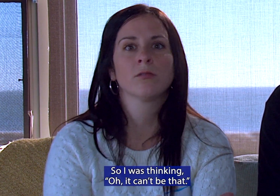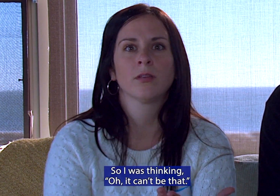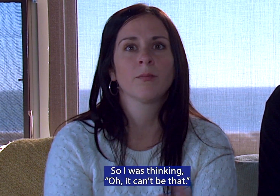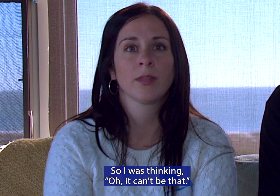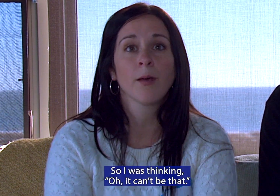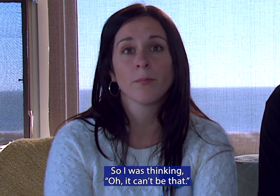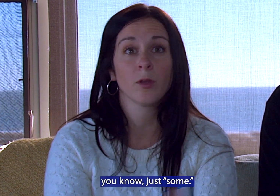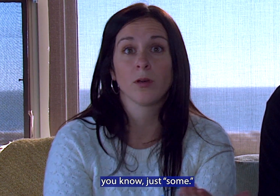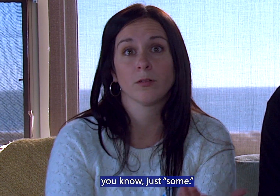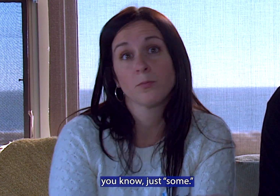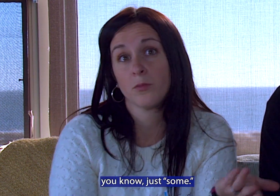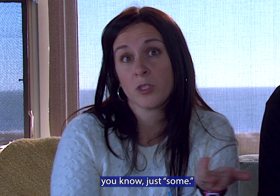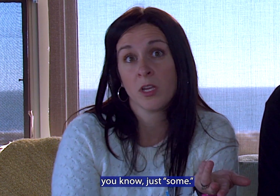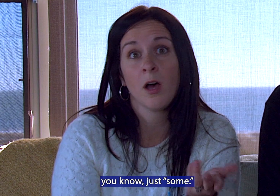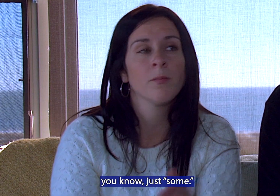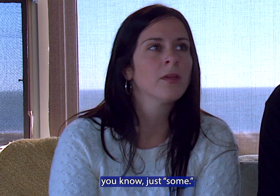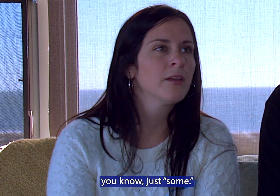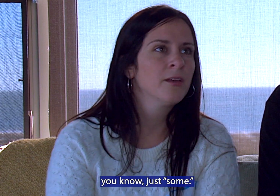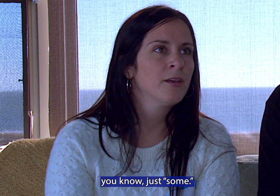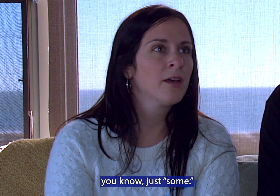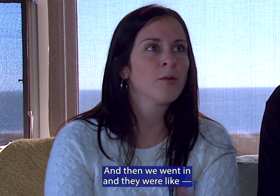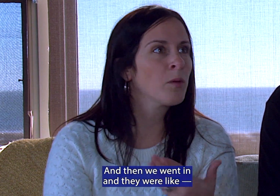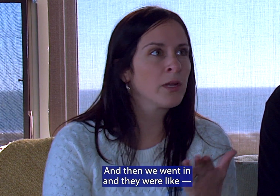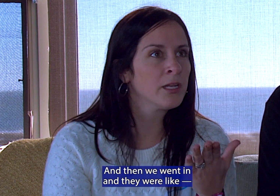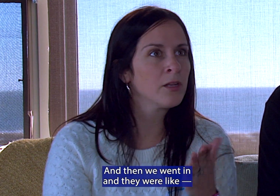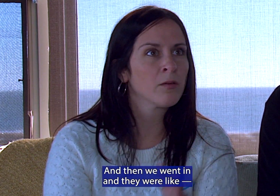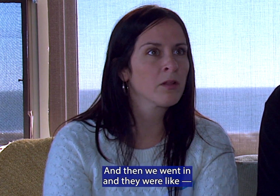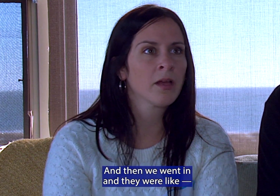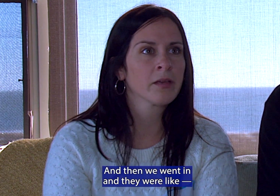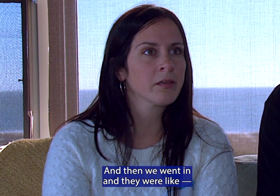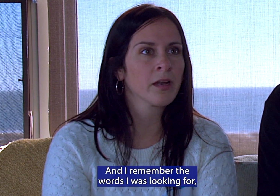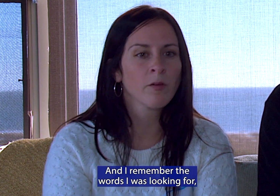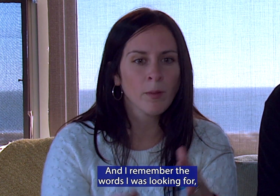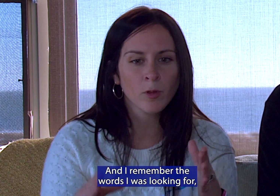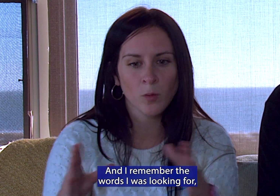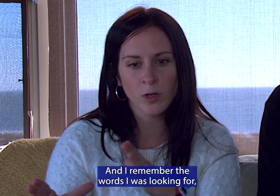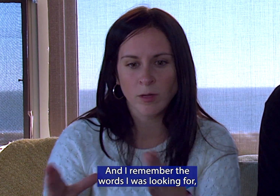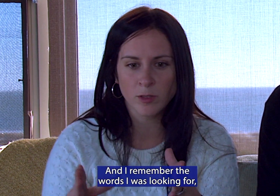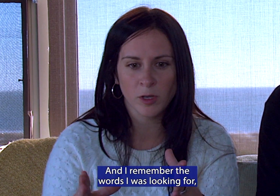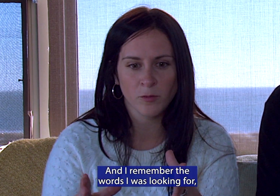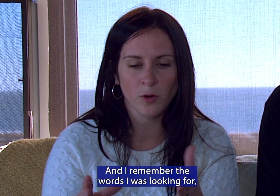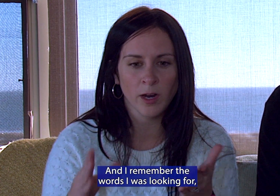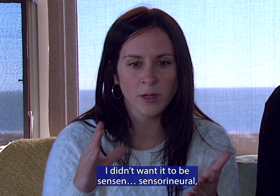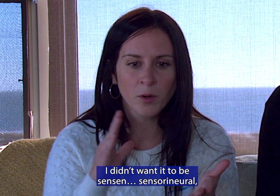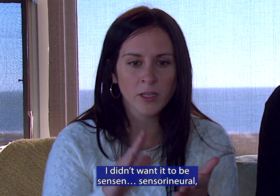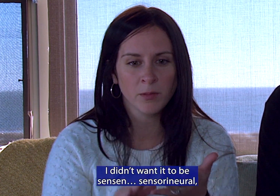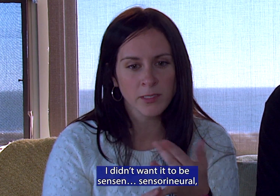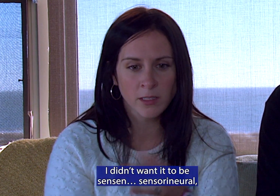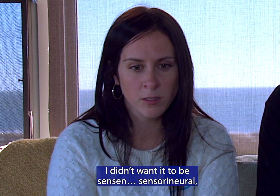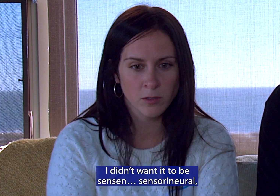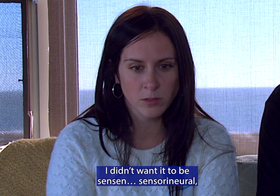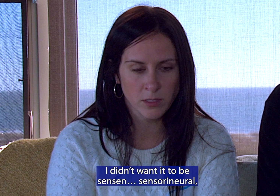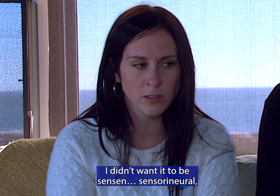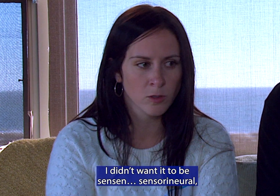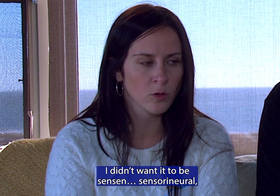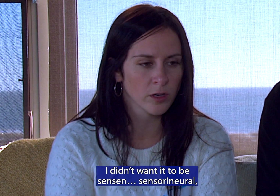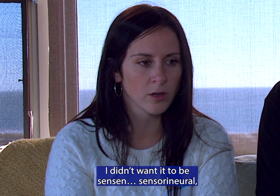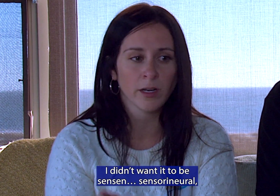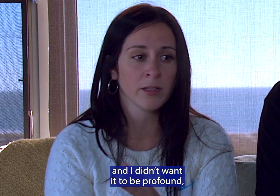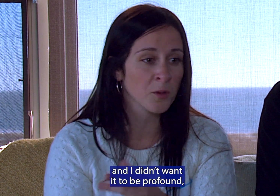can't be that, just some. And then we went in and they were like, and I remember the words I was looking for. I didn't want it to be sensorial and I didn't want it